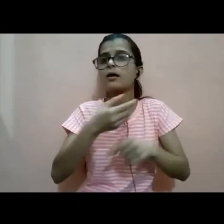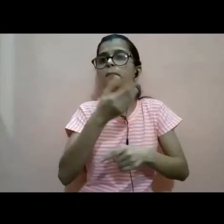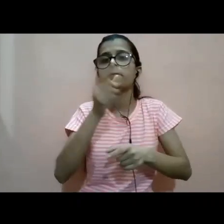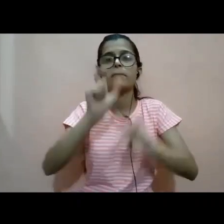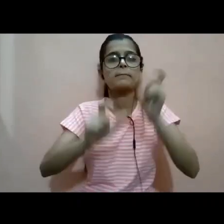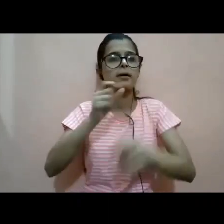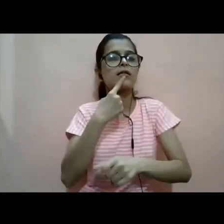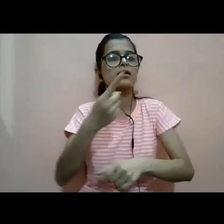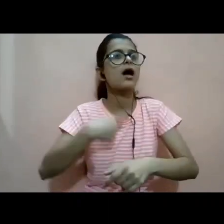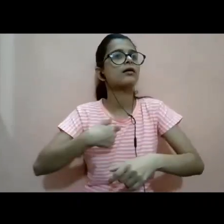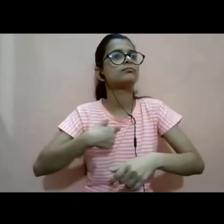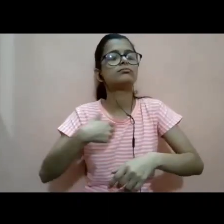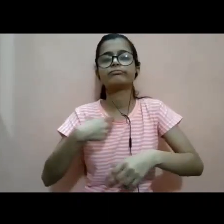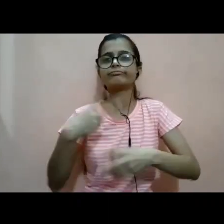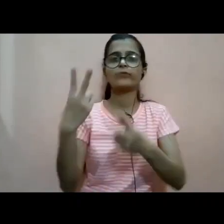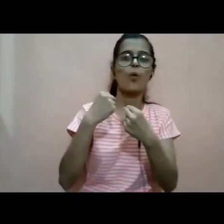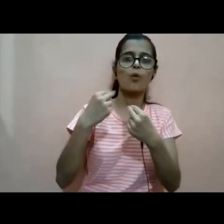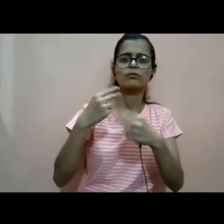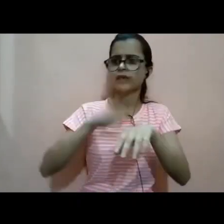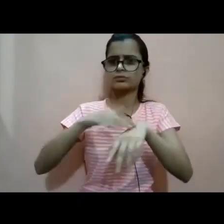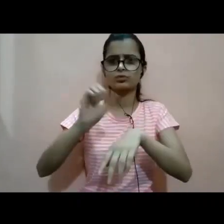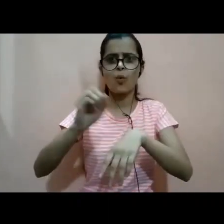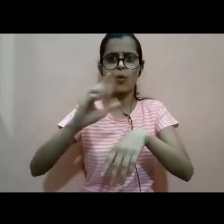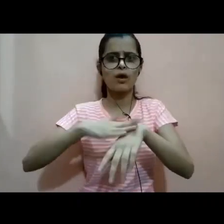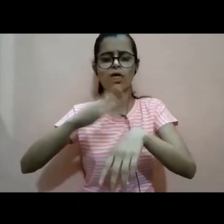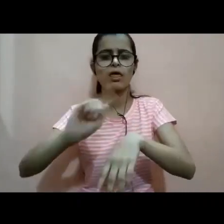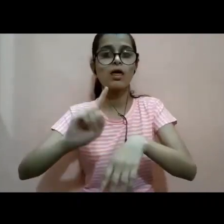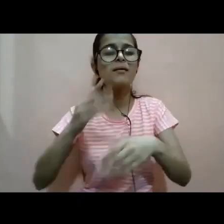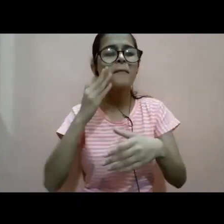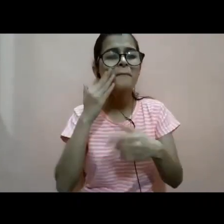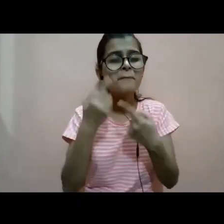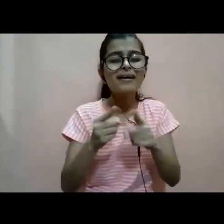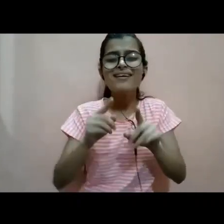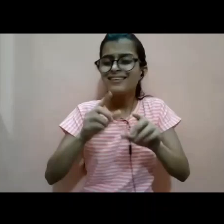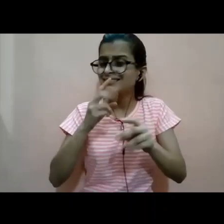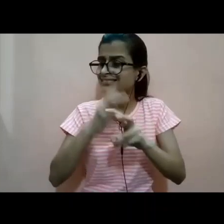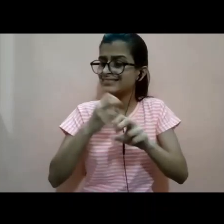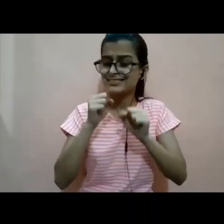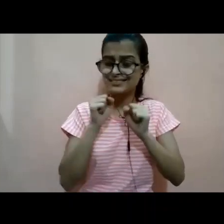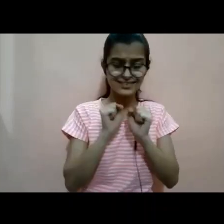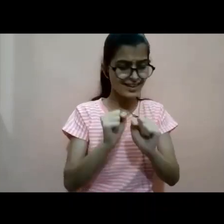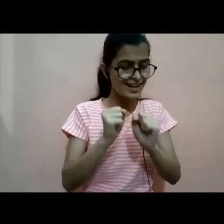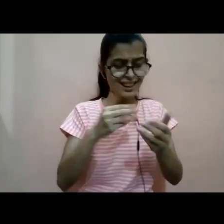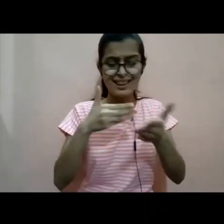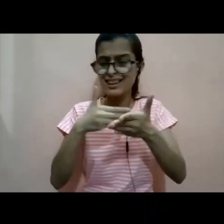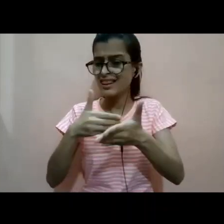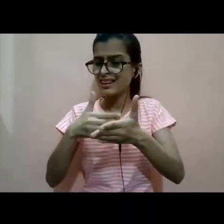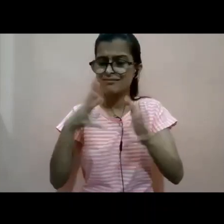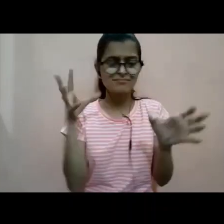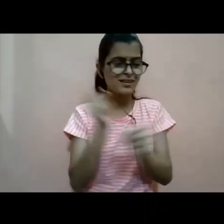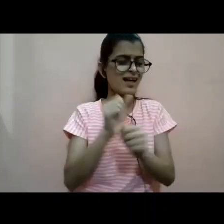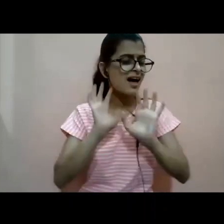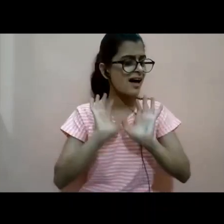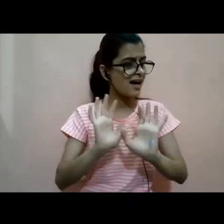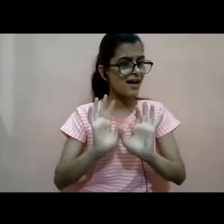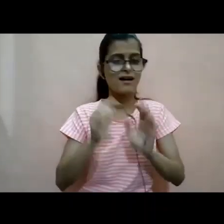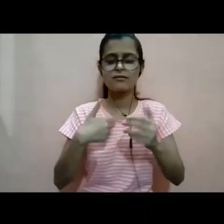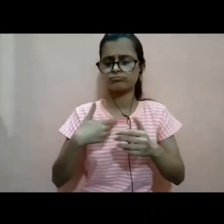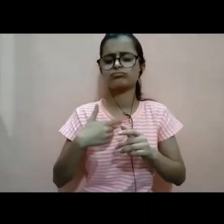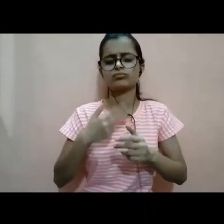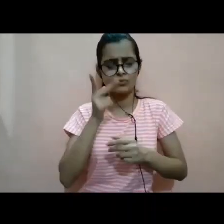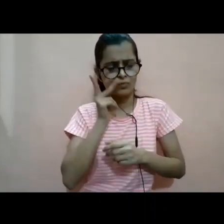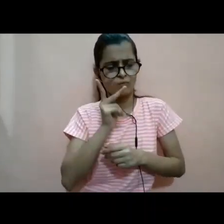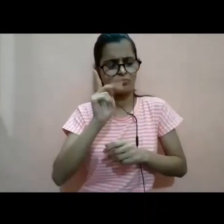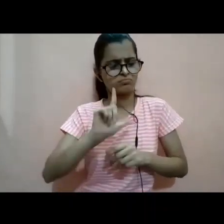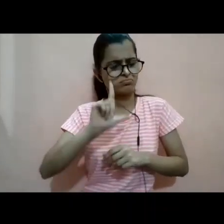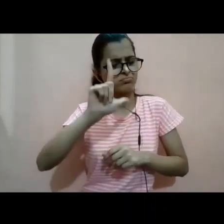it has been a lot more difficult, but I guess as we are sort of looking ahead, one is devising